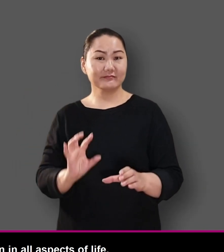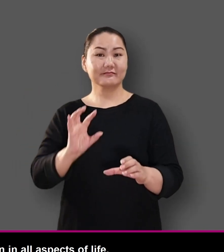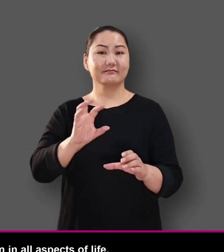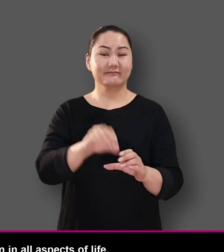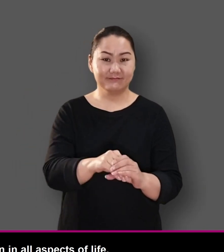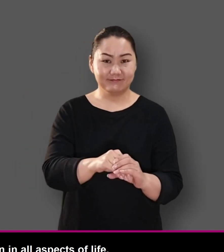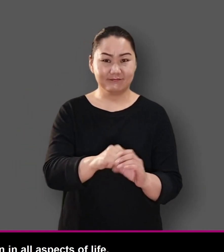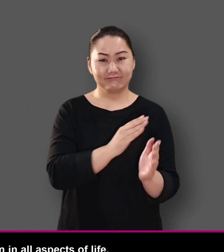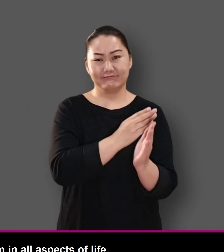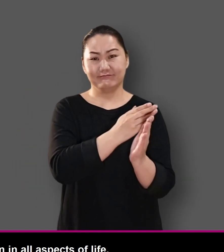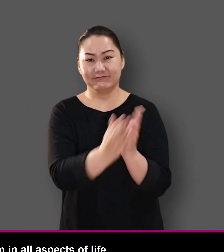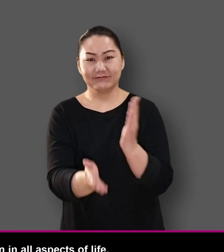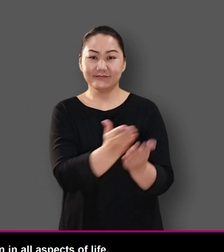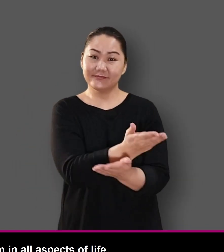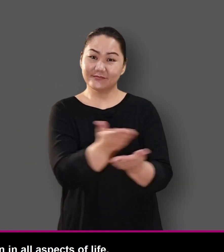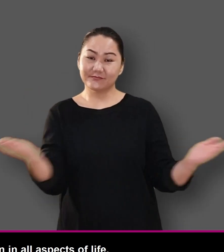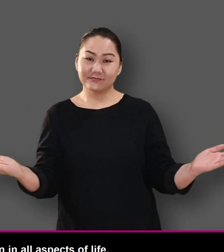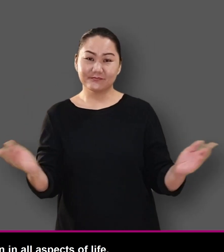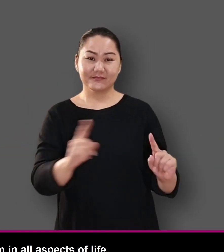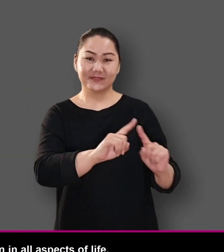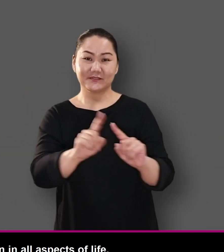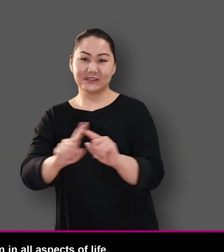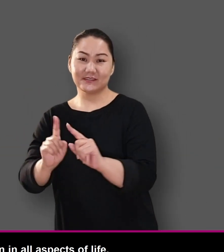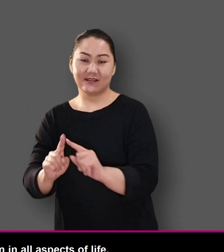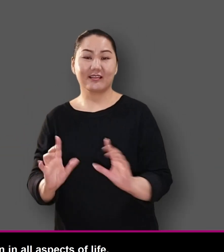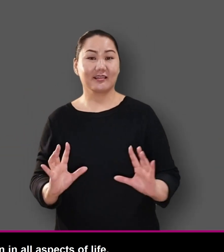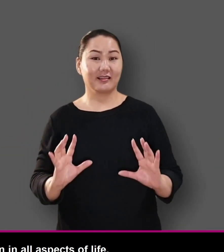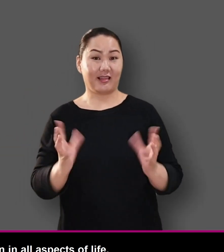and participation in all aspects of life,